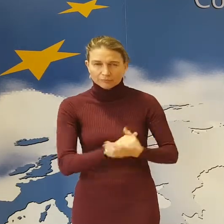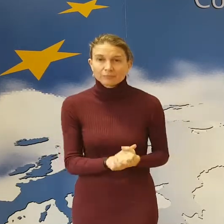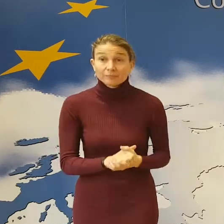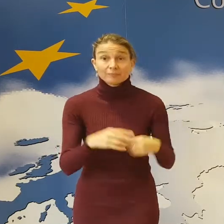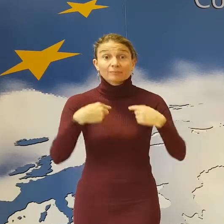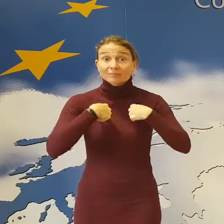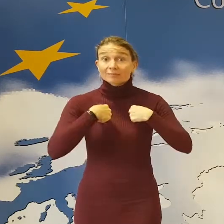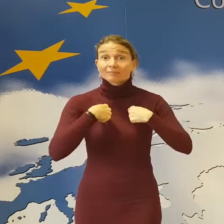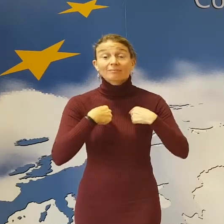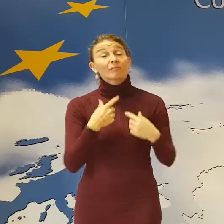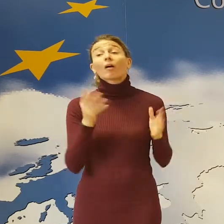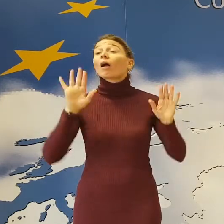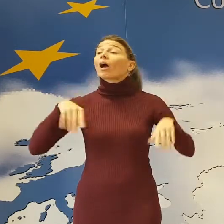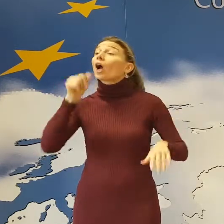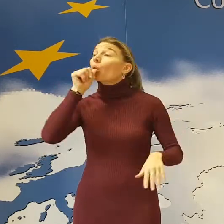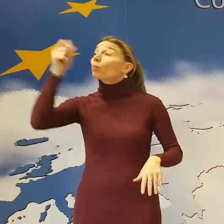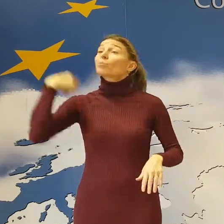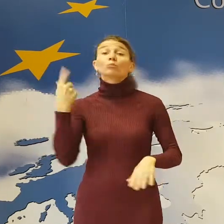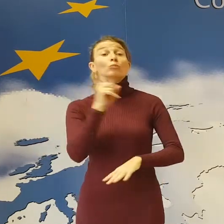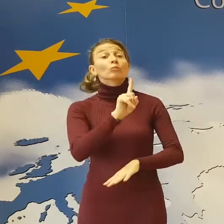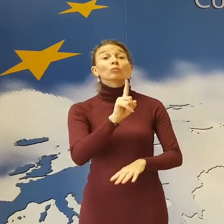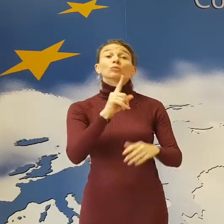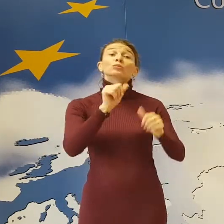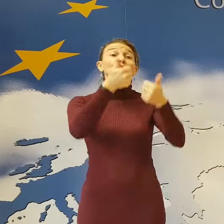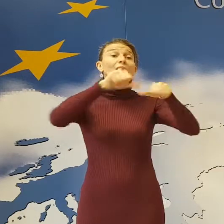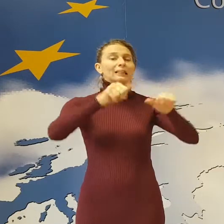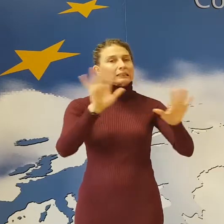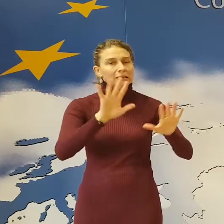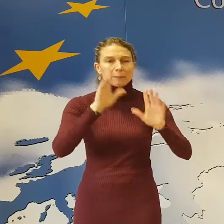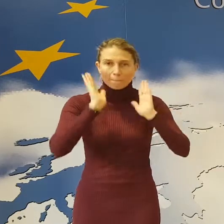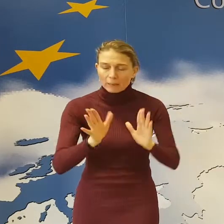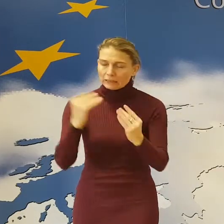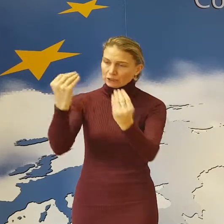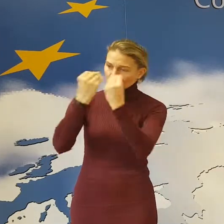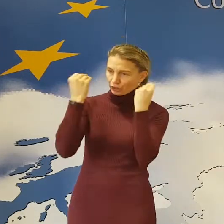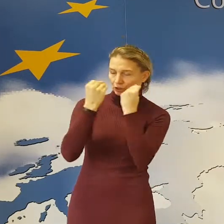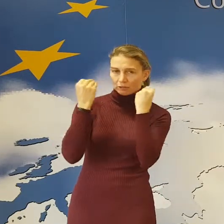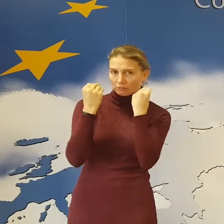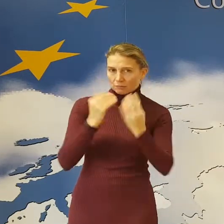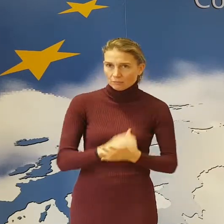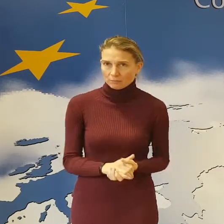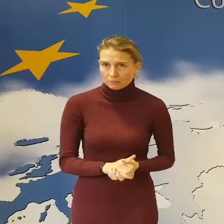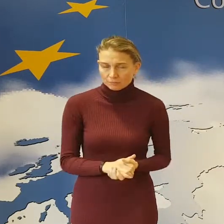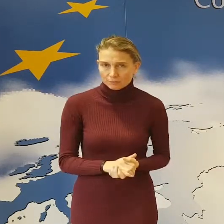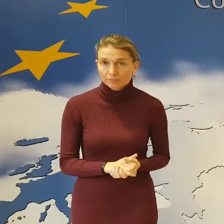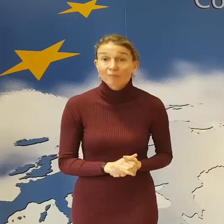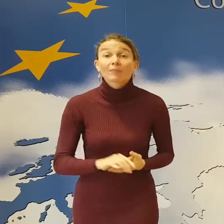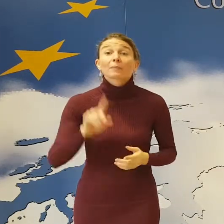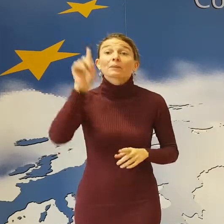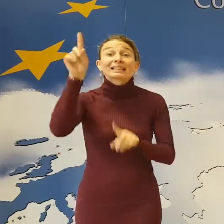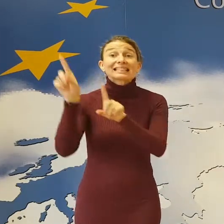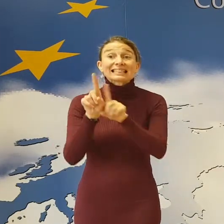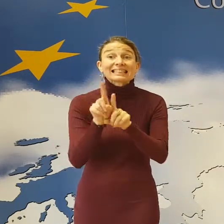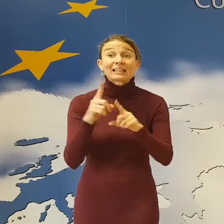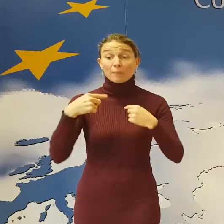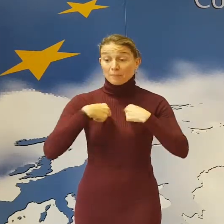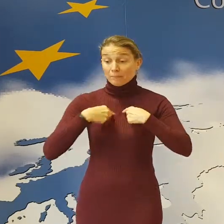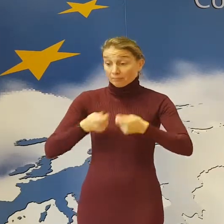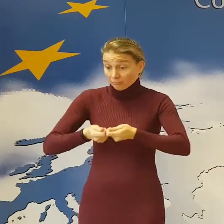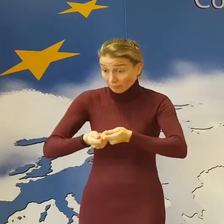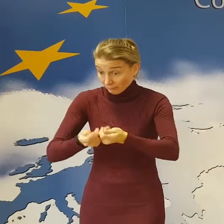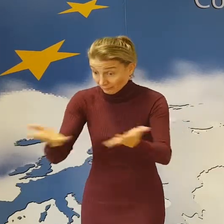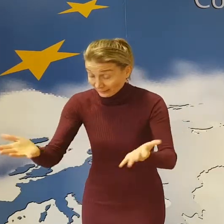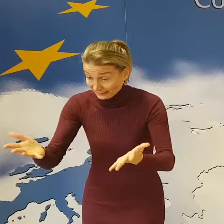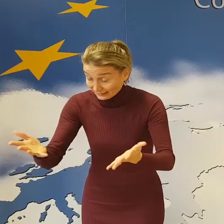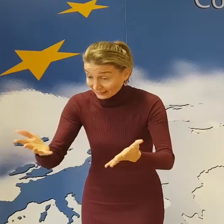Test administrator is someone who is conducting a test. Yeah, that could be who guides someone through